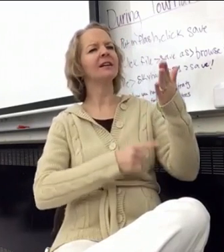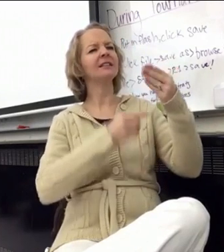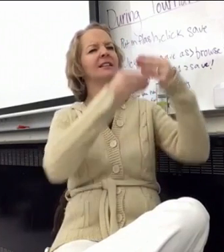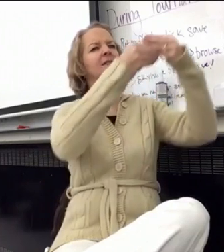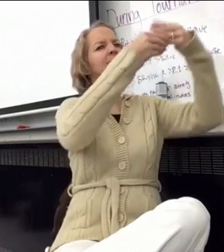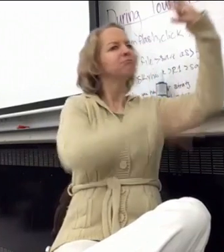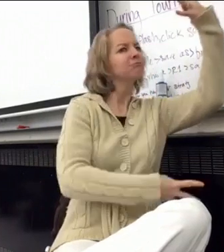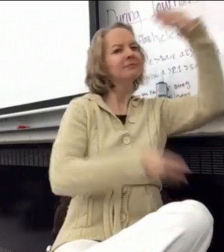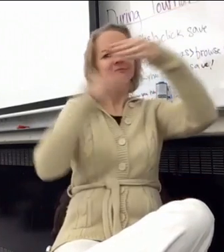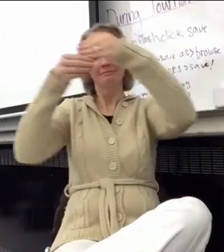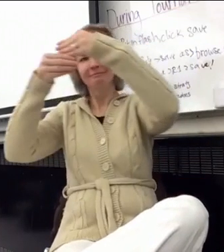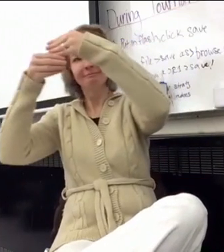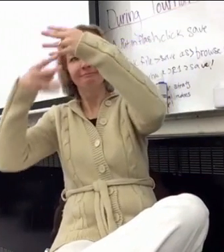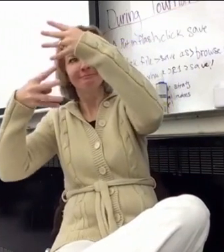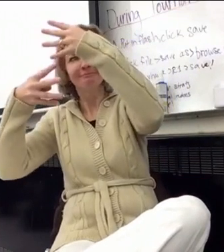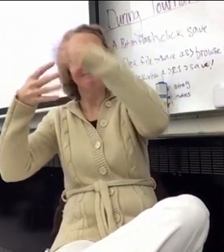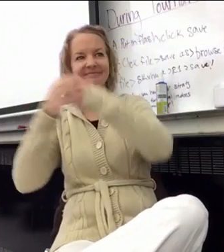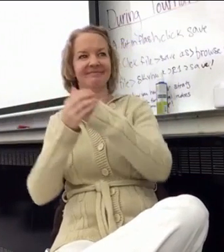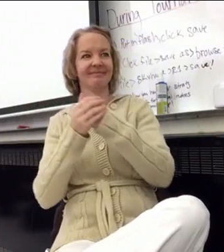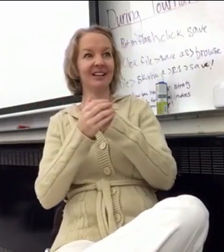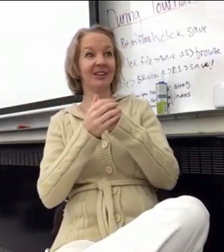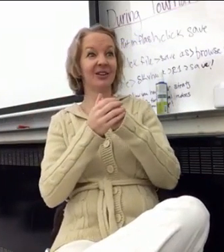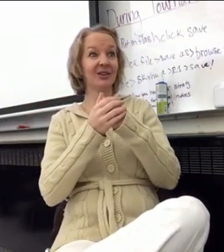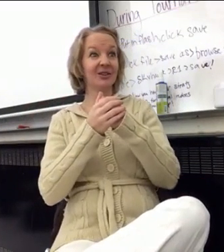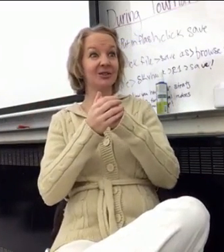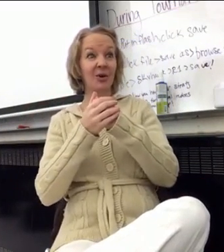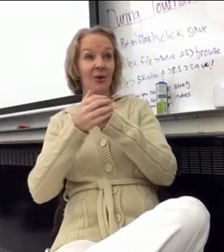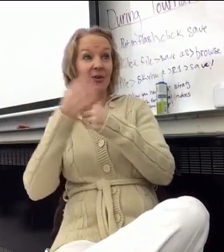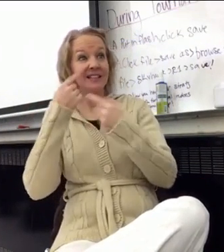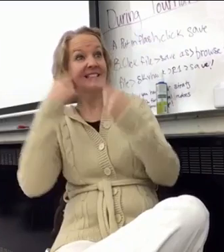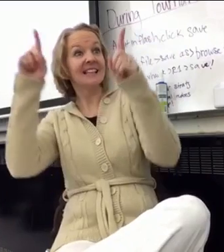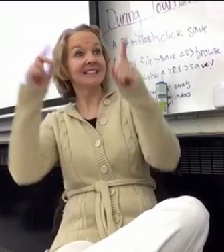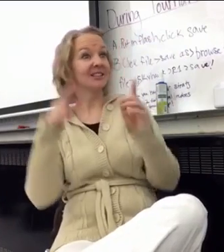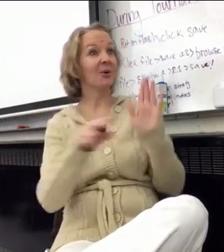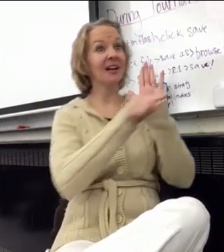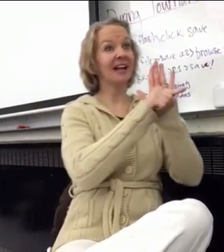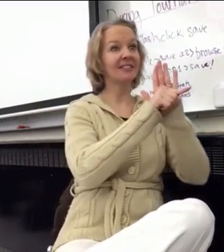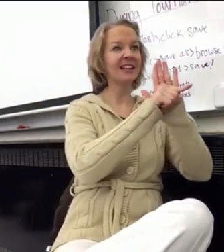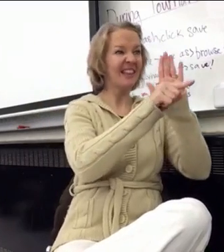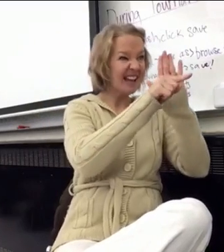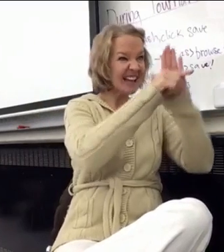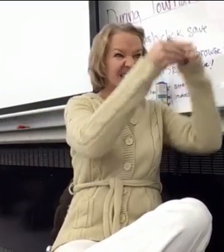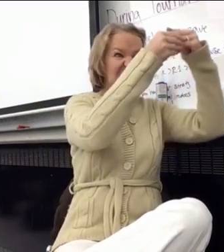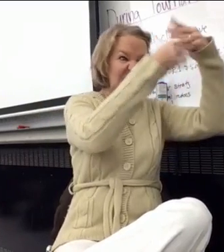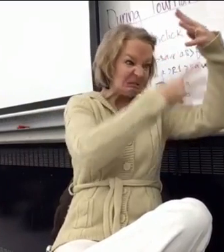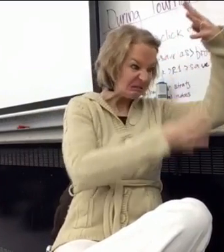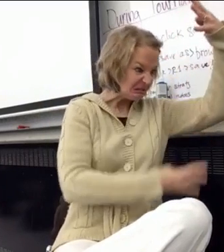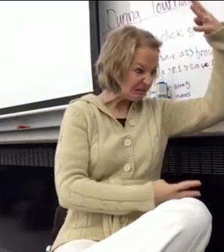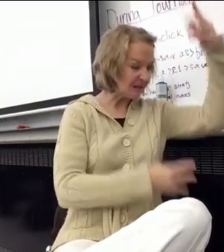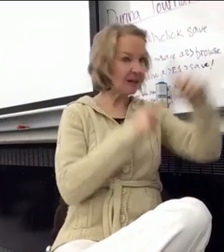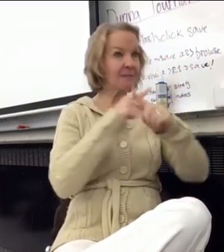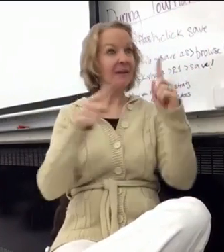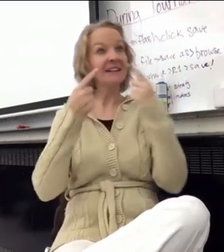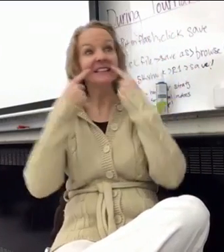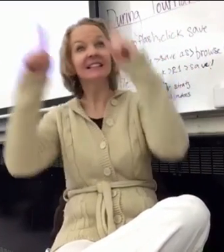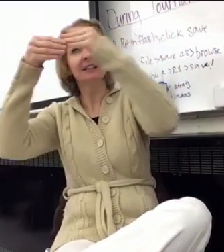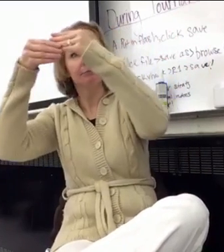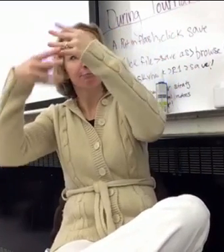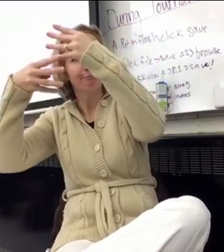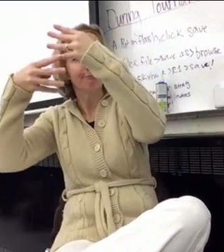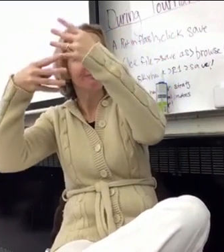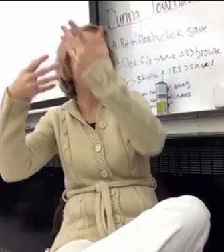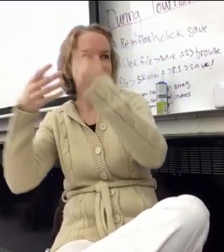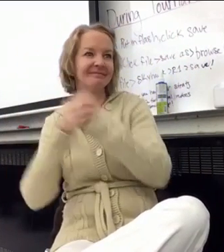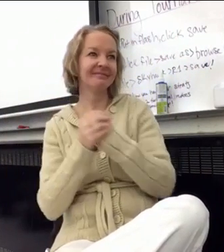the successes or the negative impacts? The negative impacts. So you need to make sure that